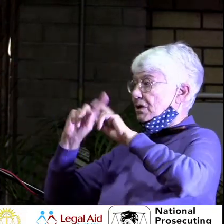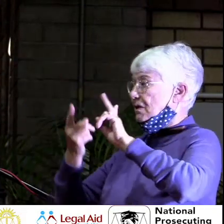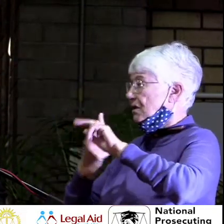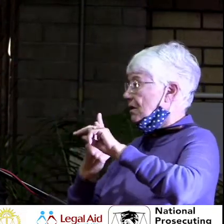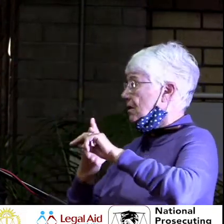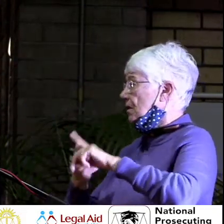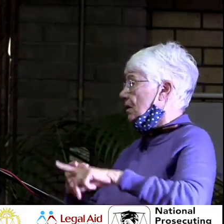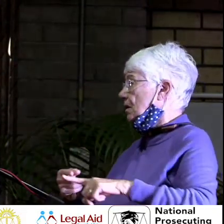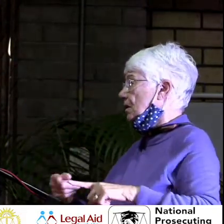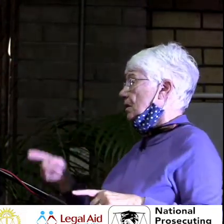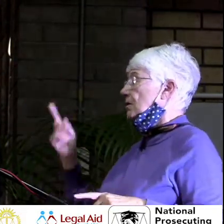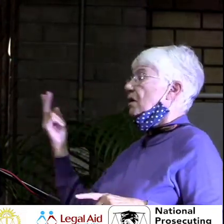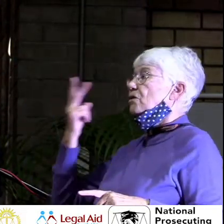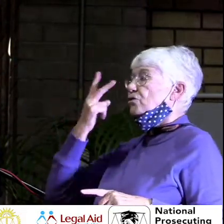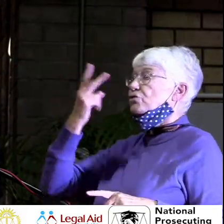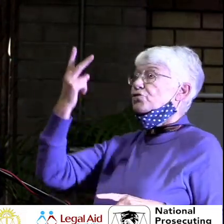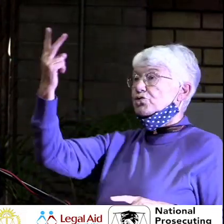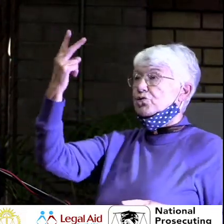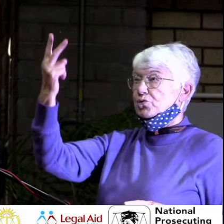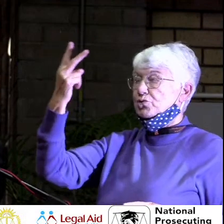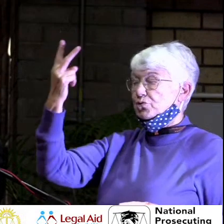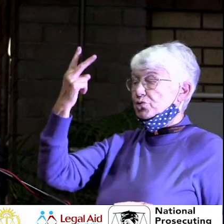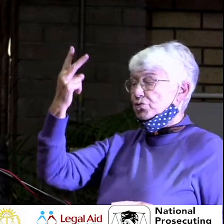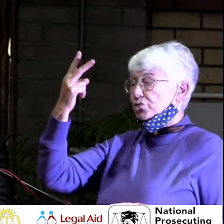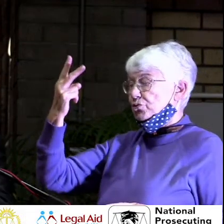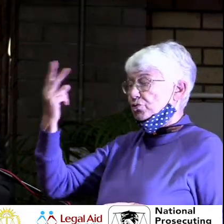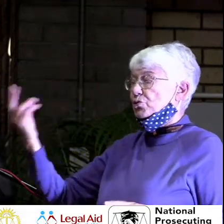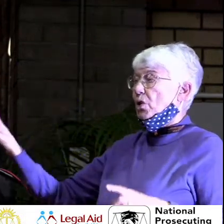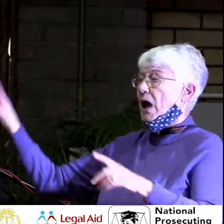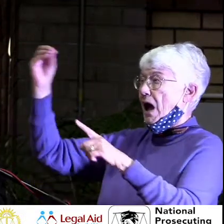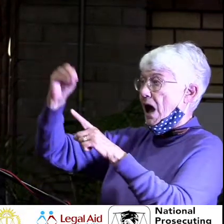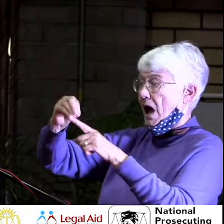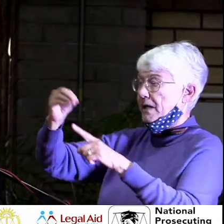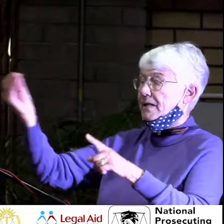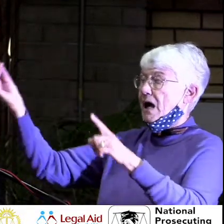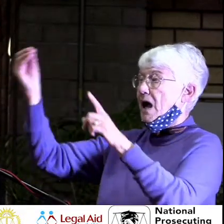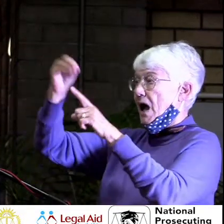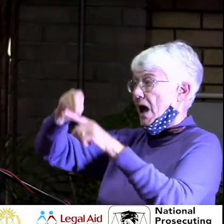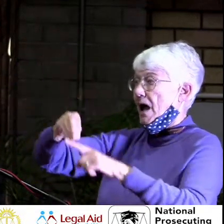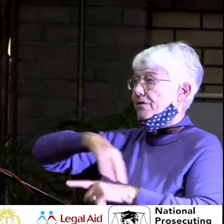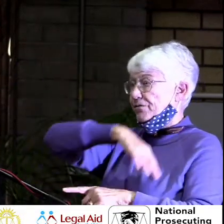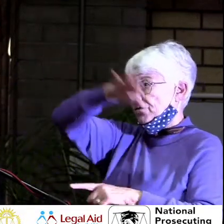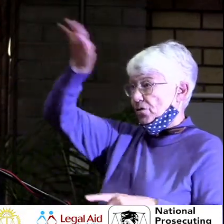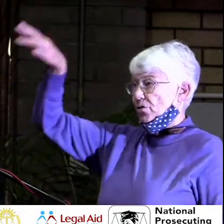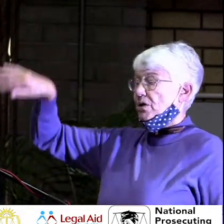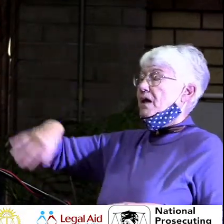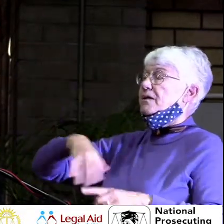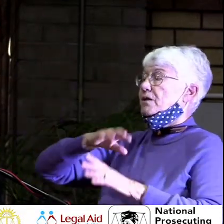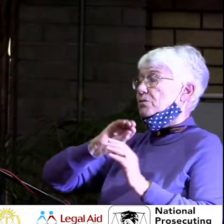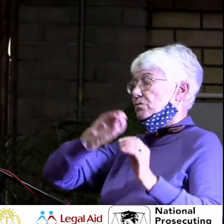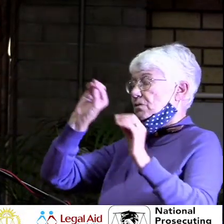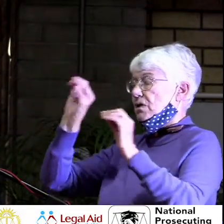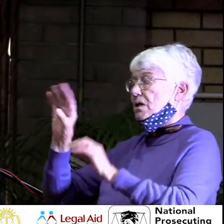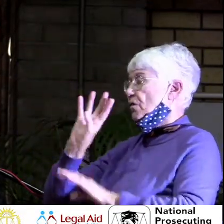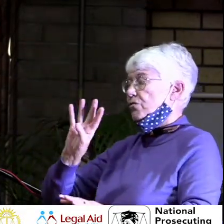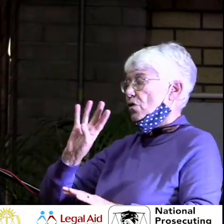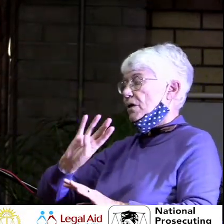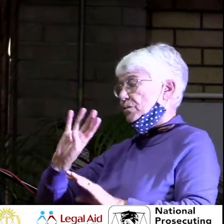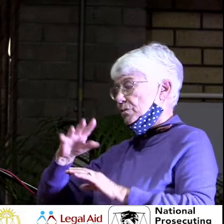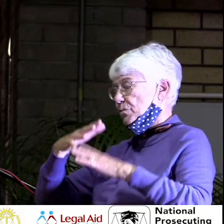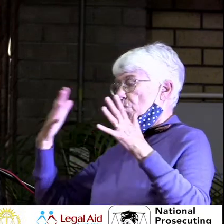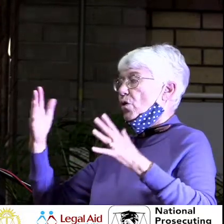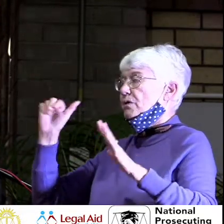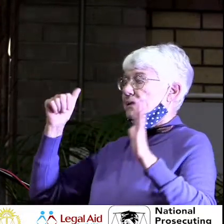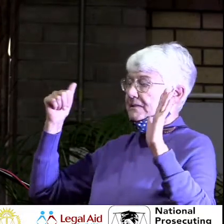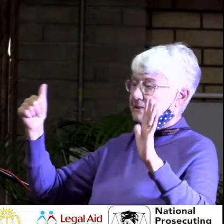They are looking at 2 additional TCCs. But the issue of resources, yes, it's something we need to look at, but you also